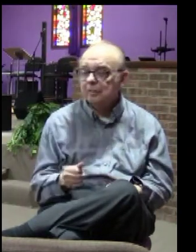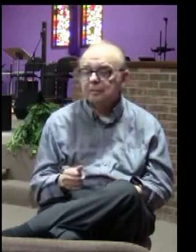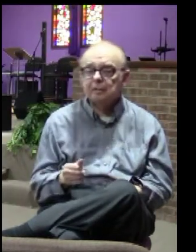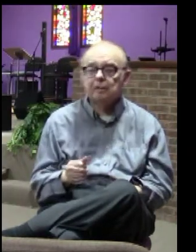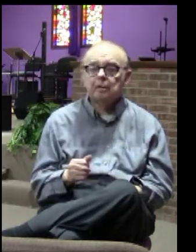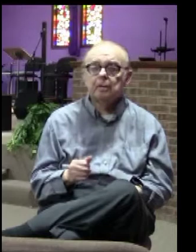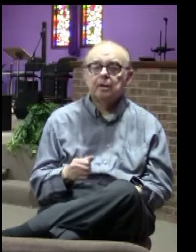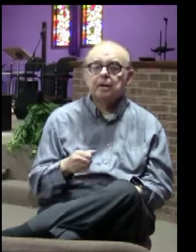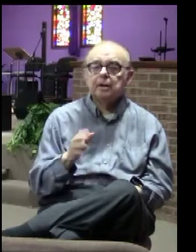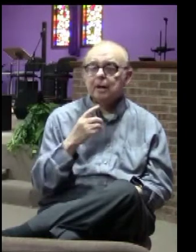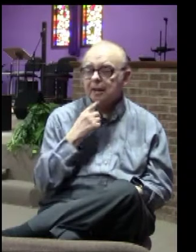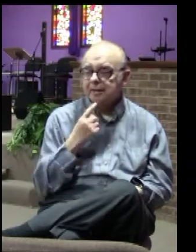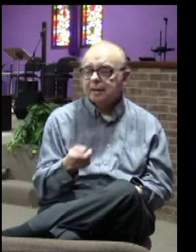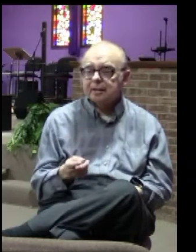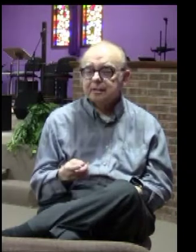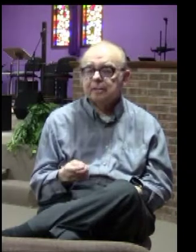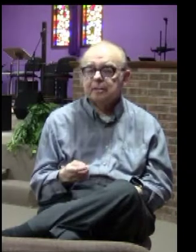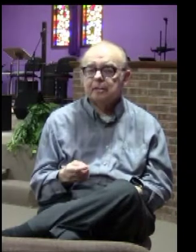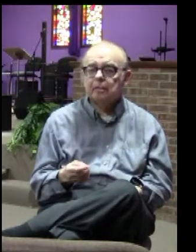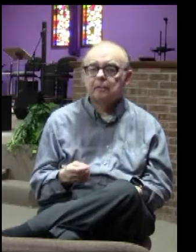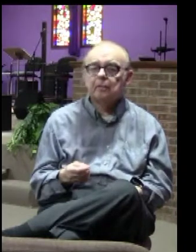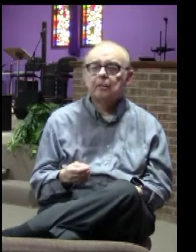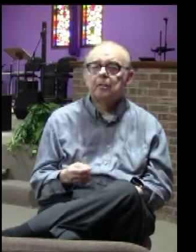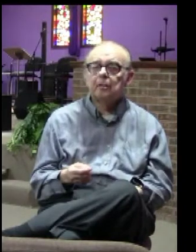But here's what he says.